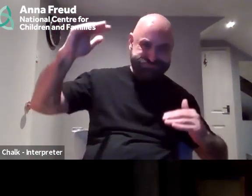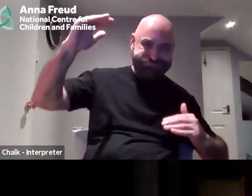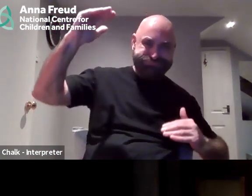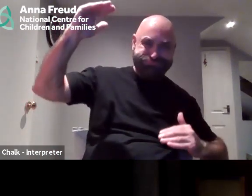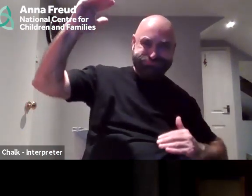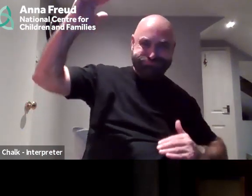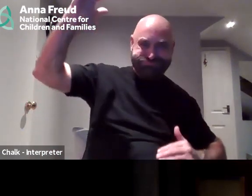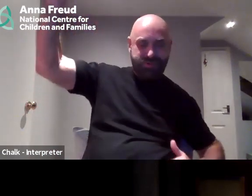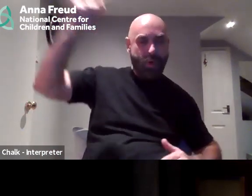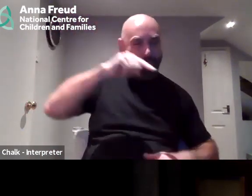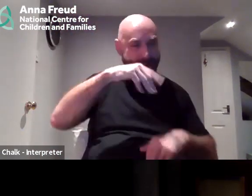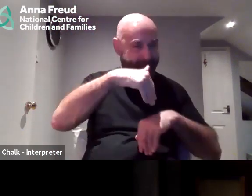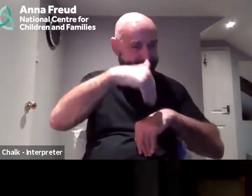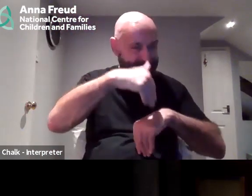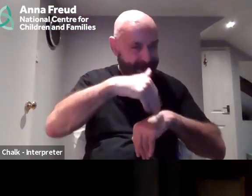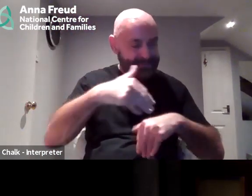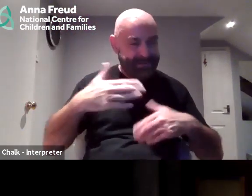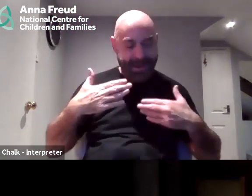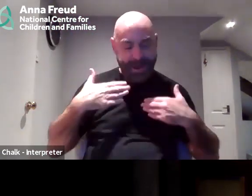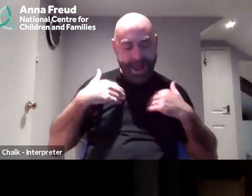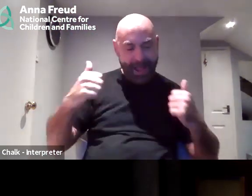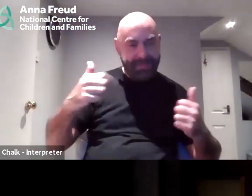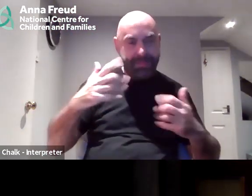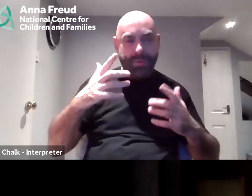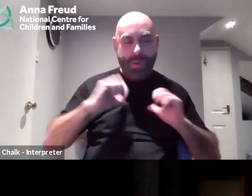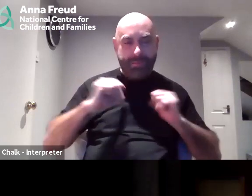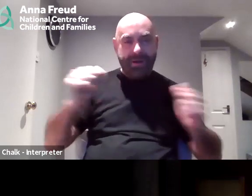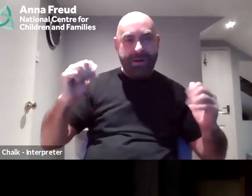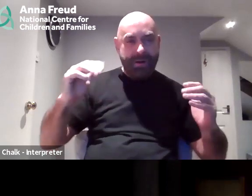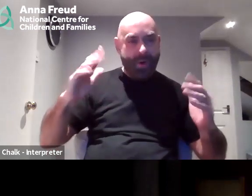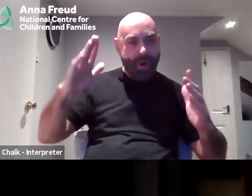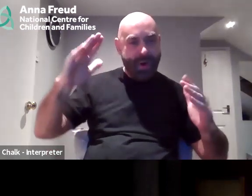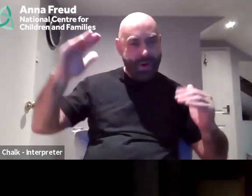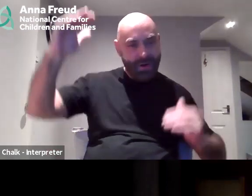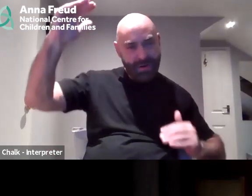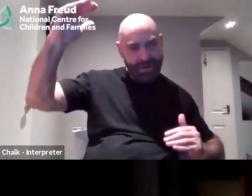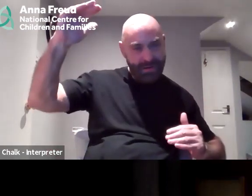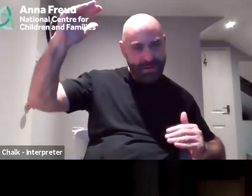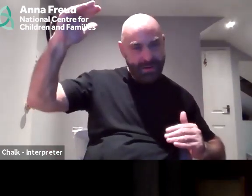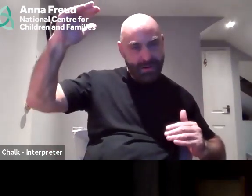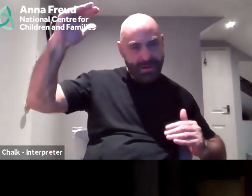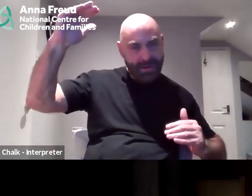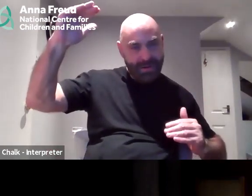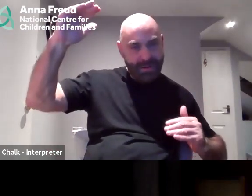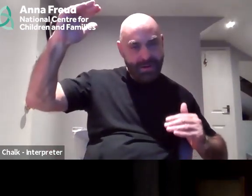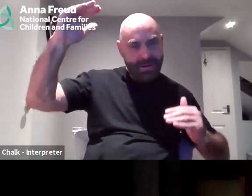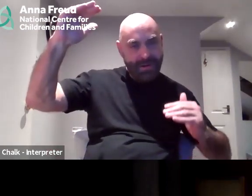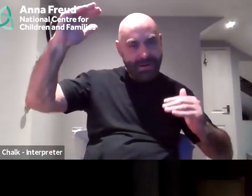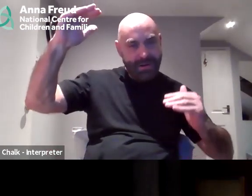well-being? Or will it continue to improve until everyone has equal